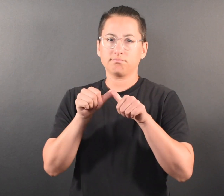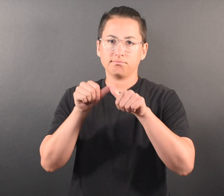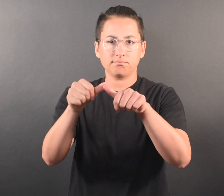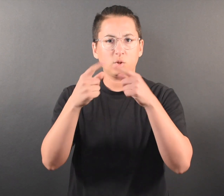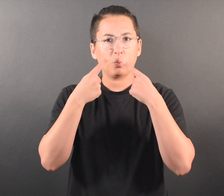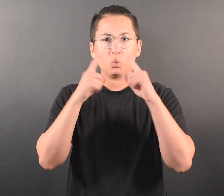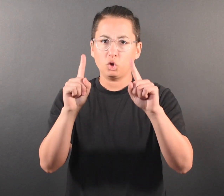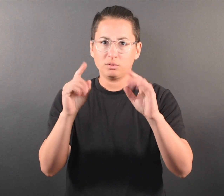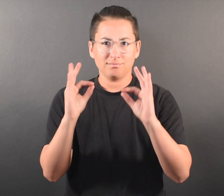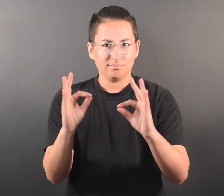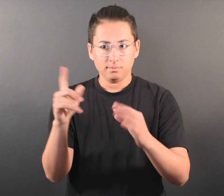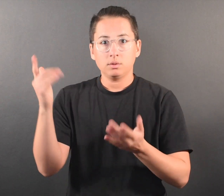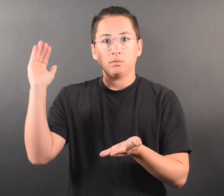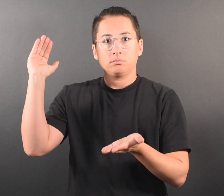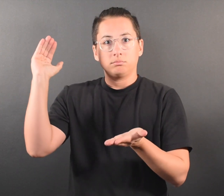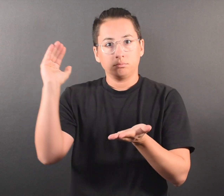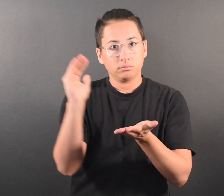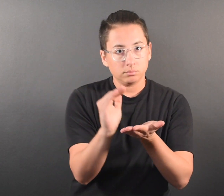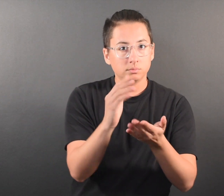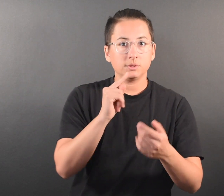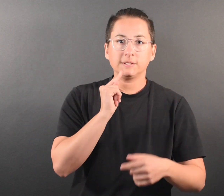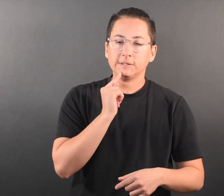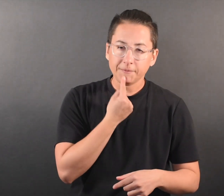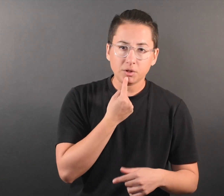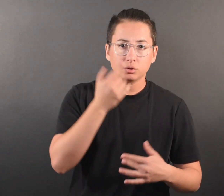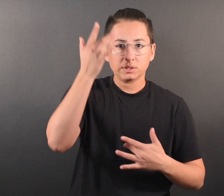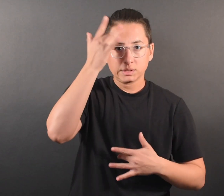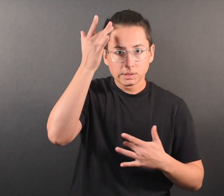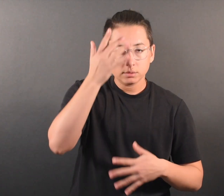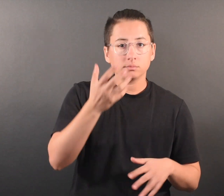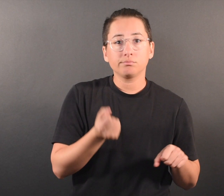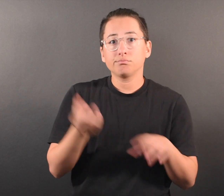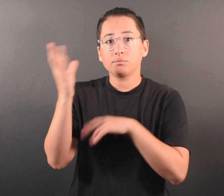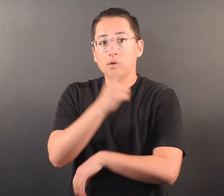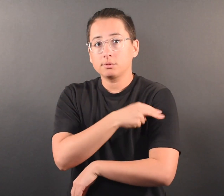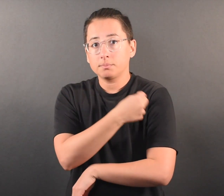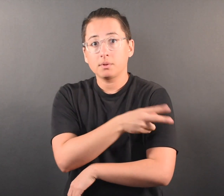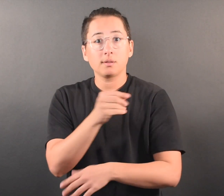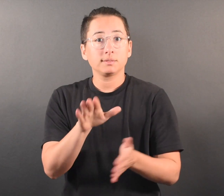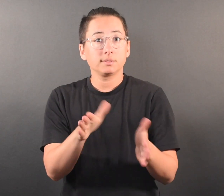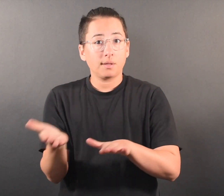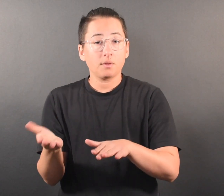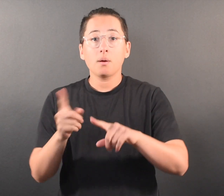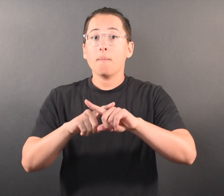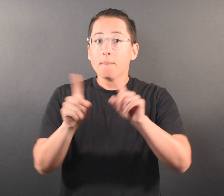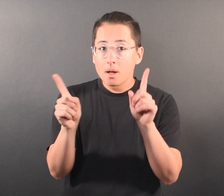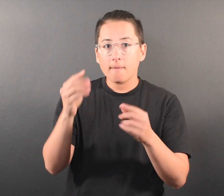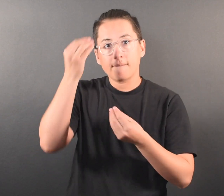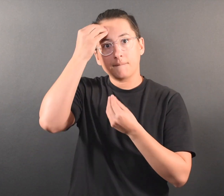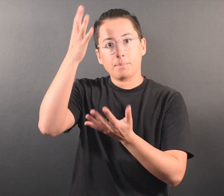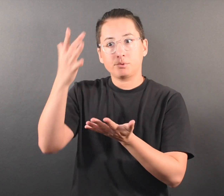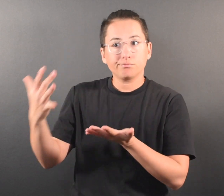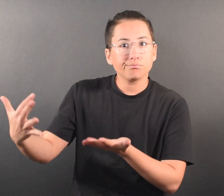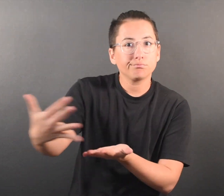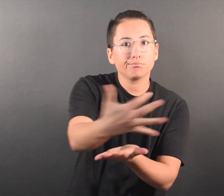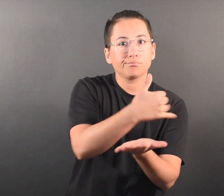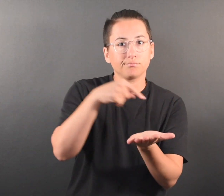COVID-19 vaccines continue to work very well at reducing the risk of severe illness, hospitalization, and death, but